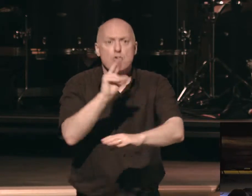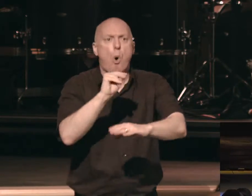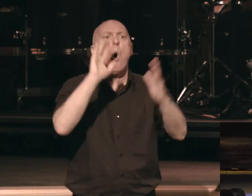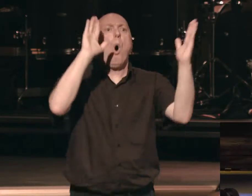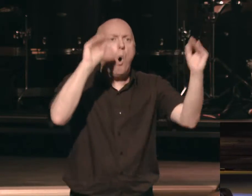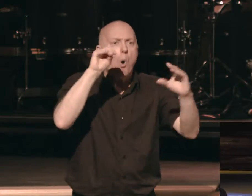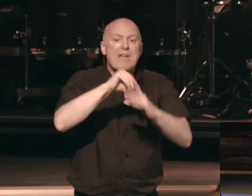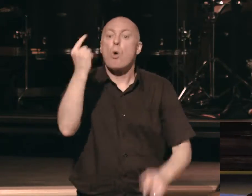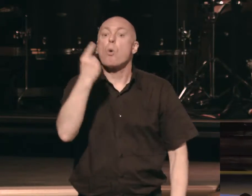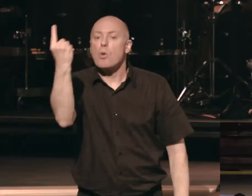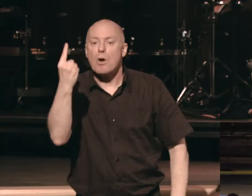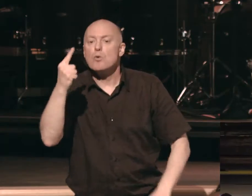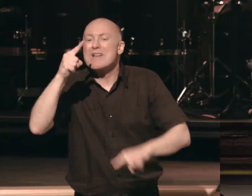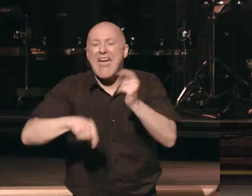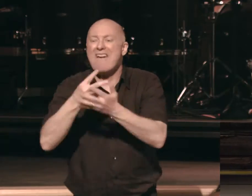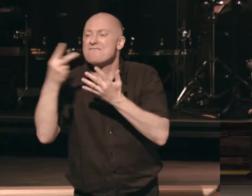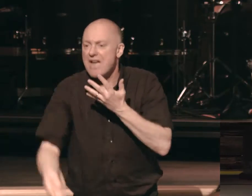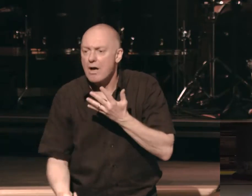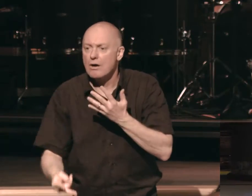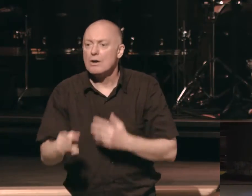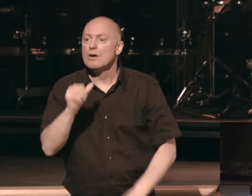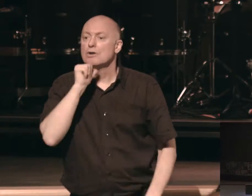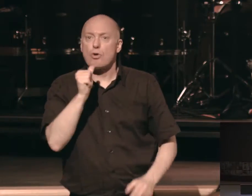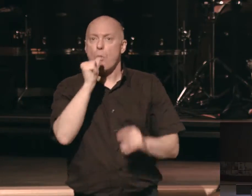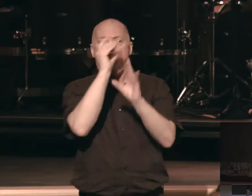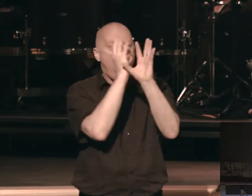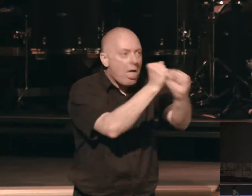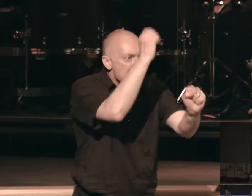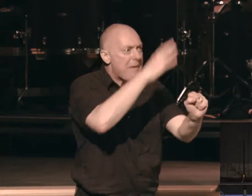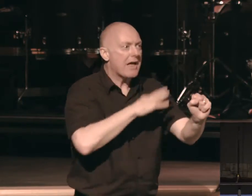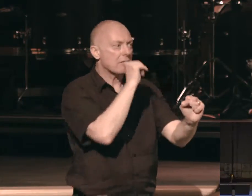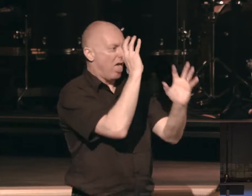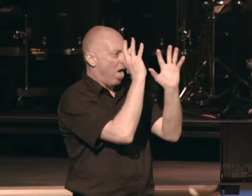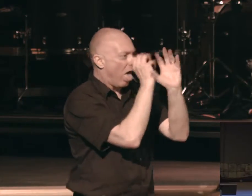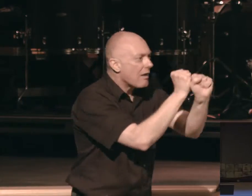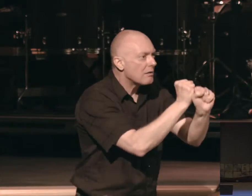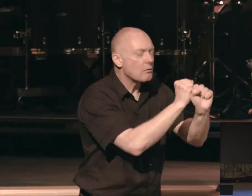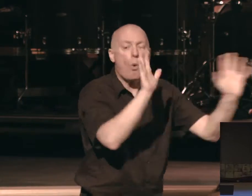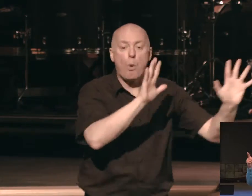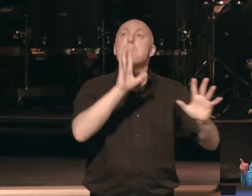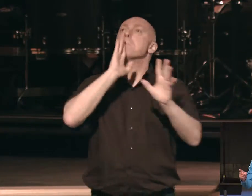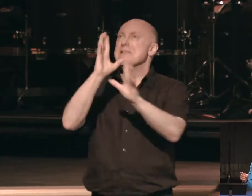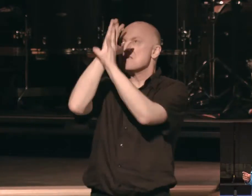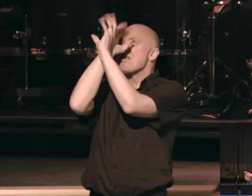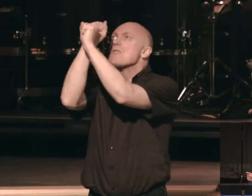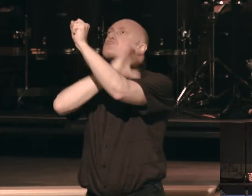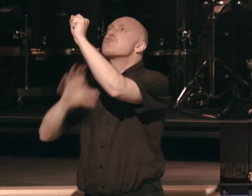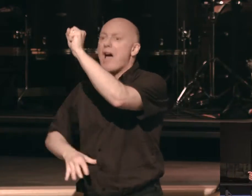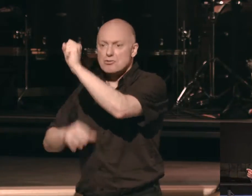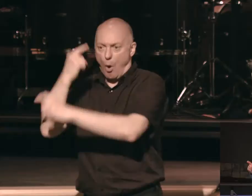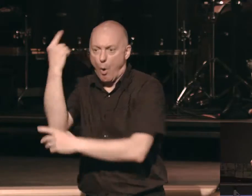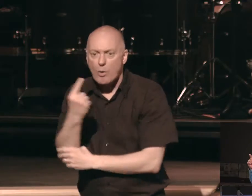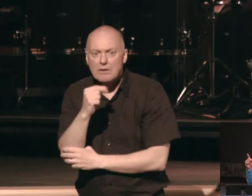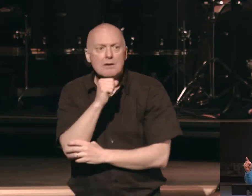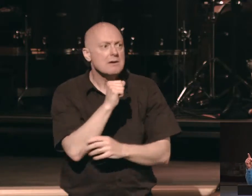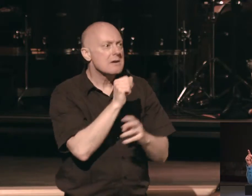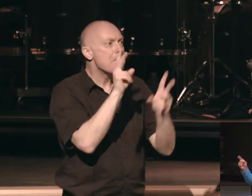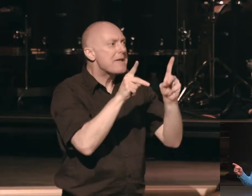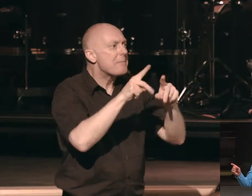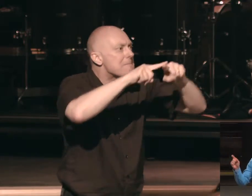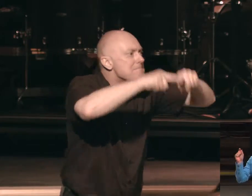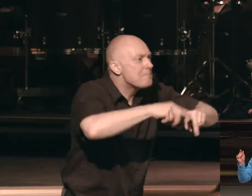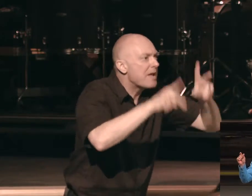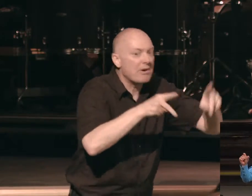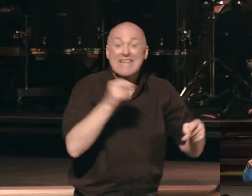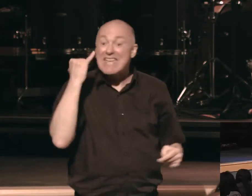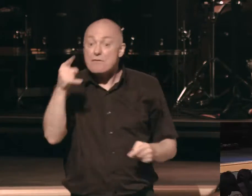Put your hope in the only one who can't fail you. Do not be captured by man. Be captured by Christ. Do not look for